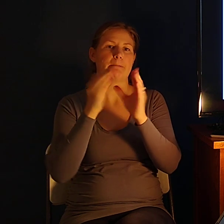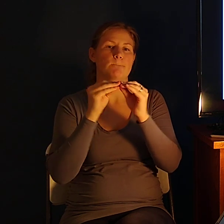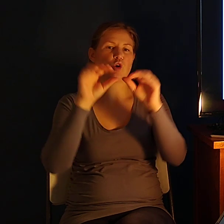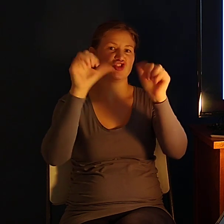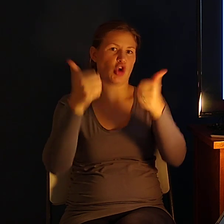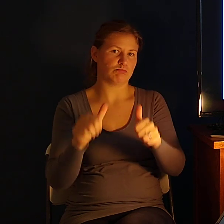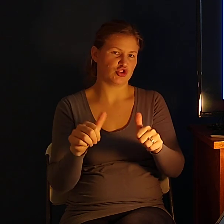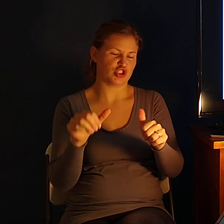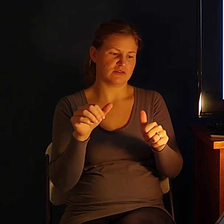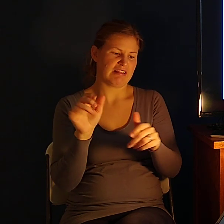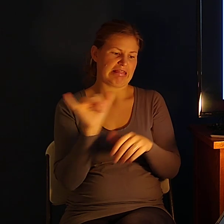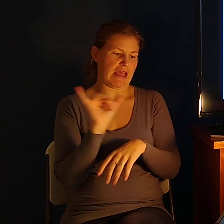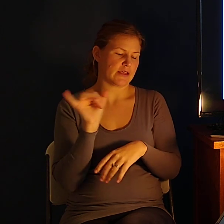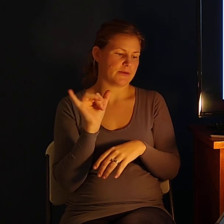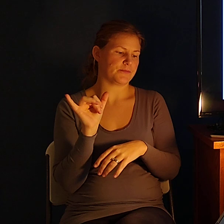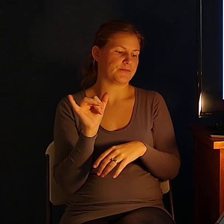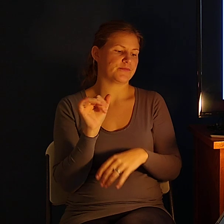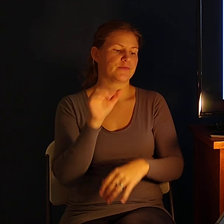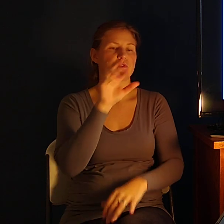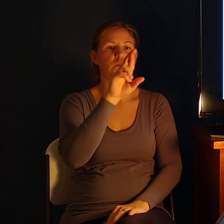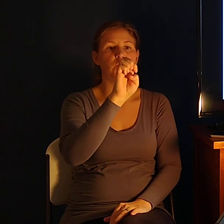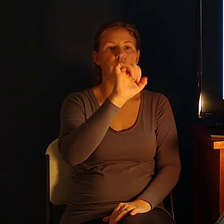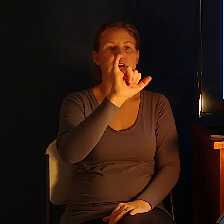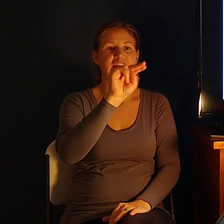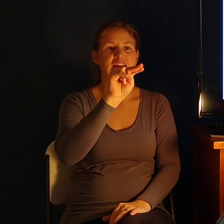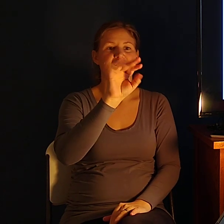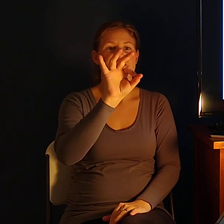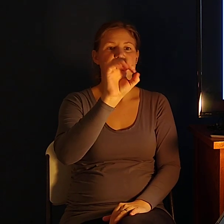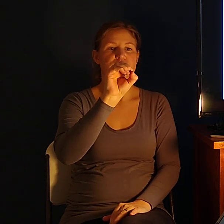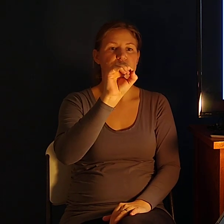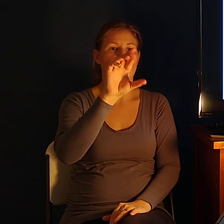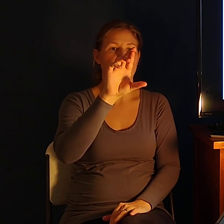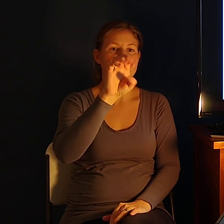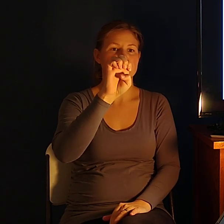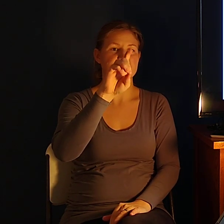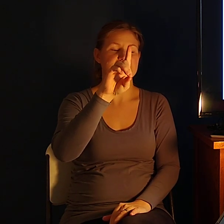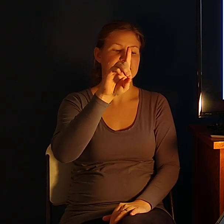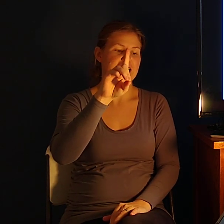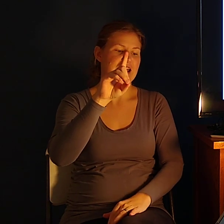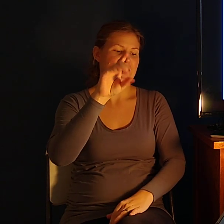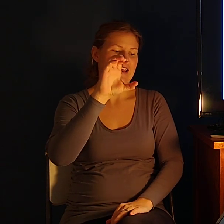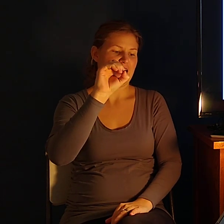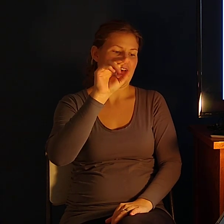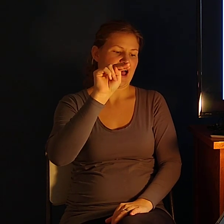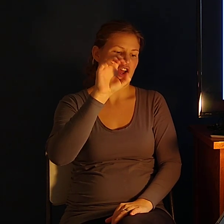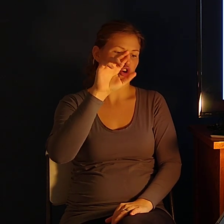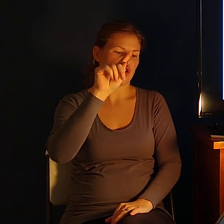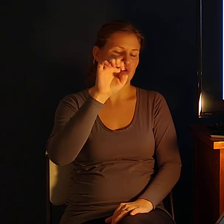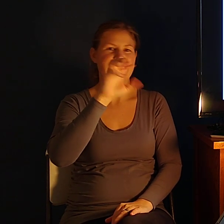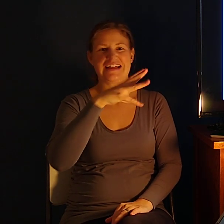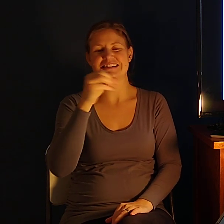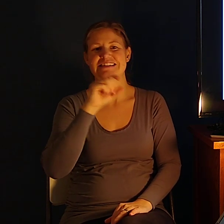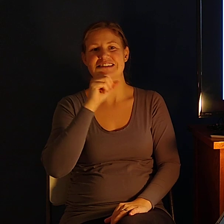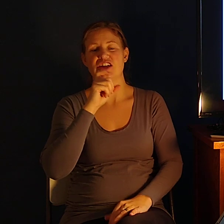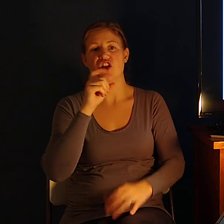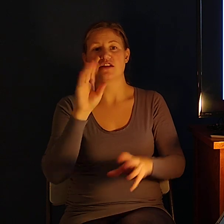So reinforced concrete and steel have provided raw materials for a variety of new structural forms.